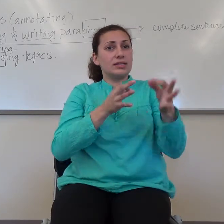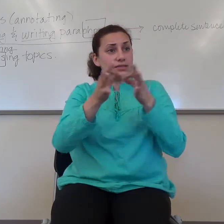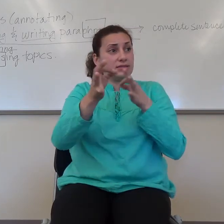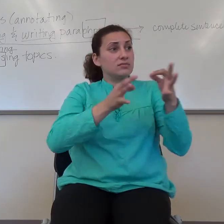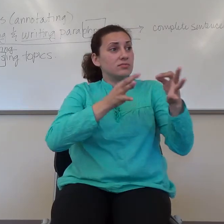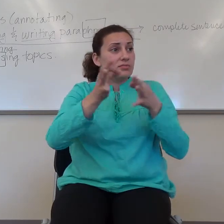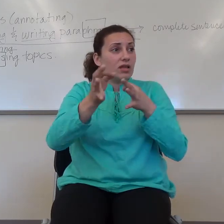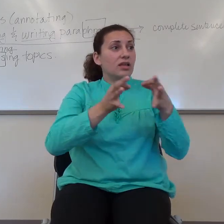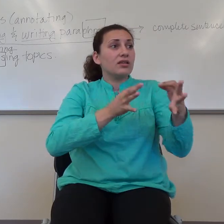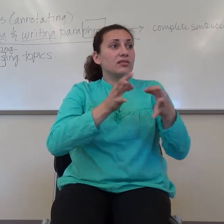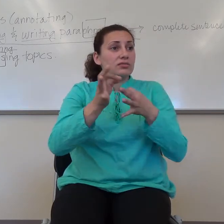about,